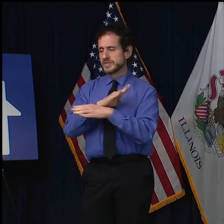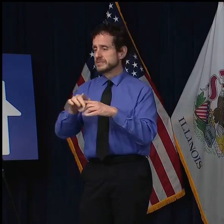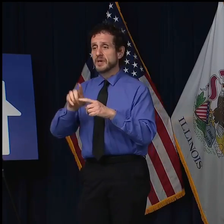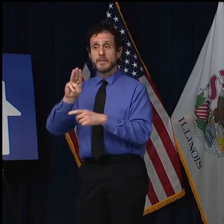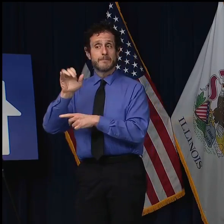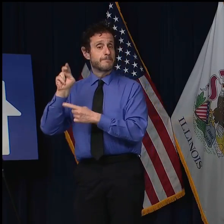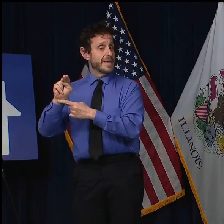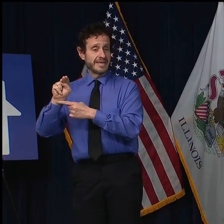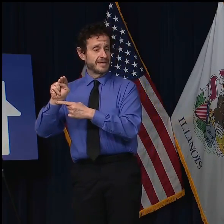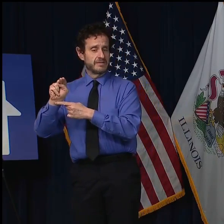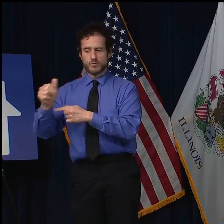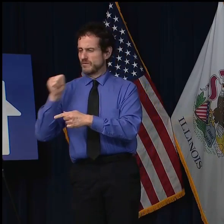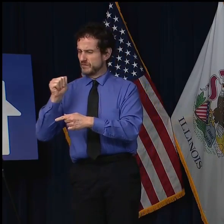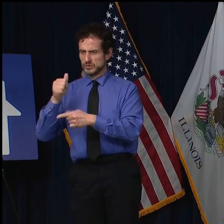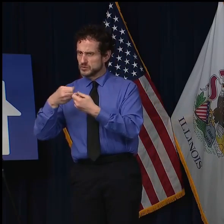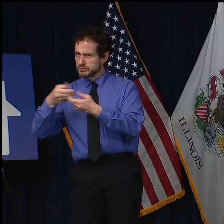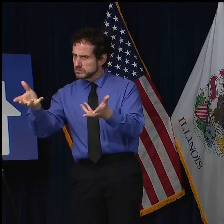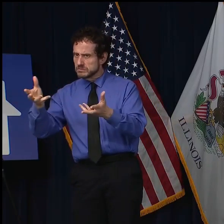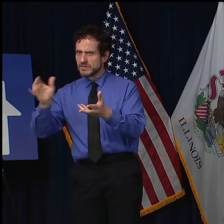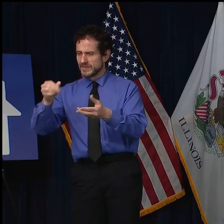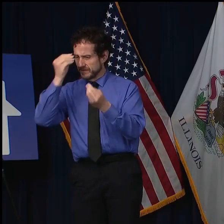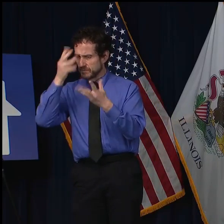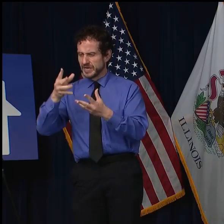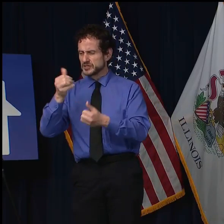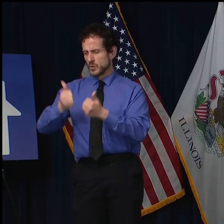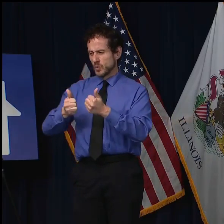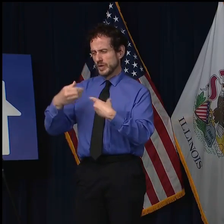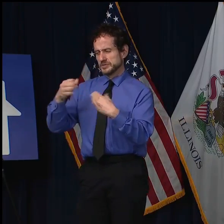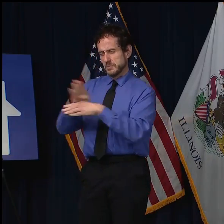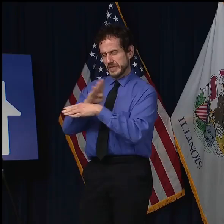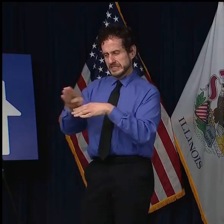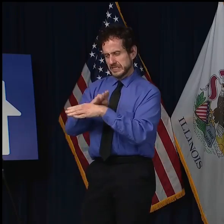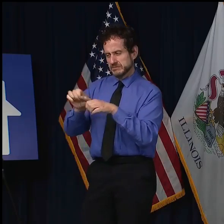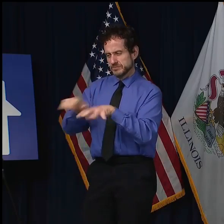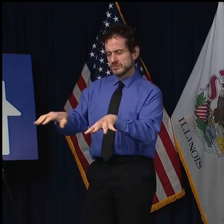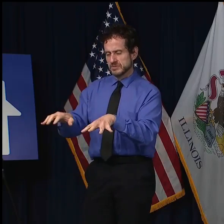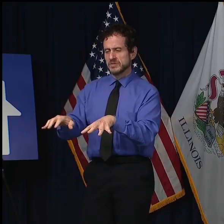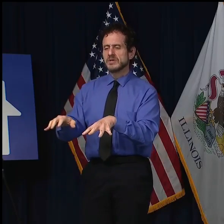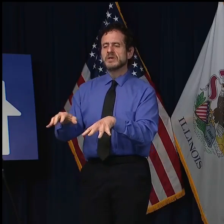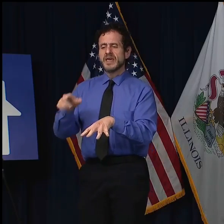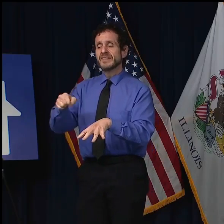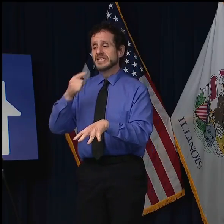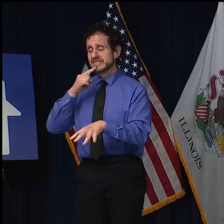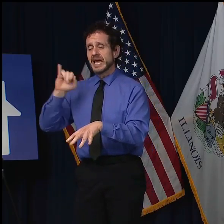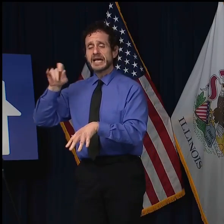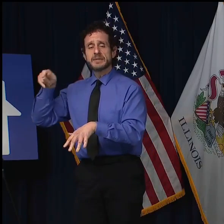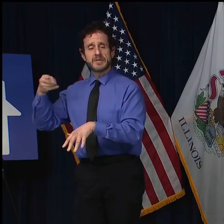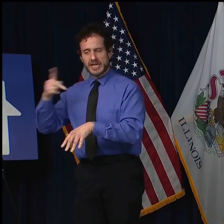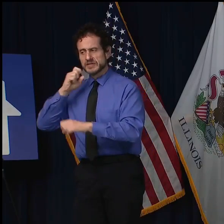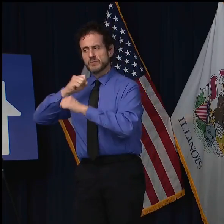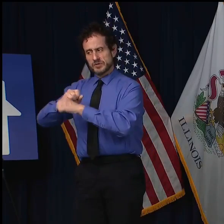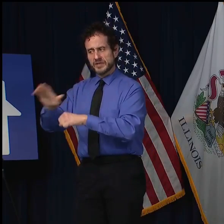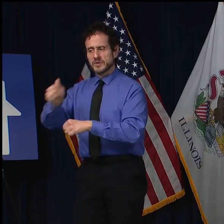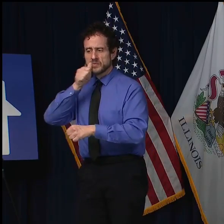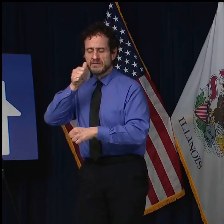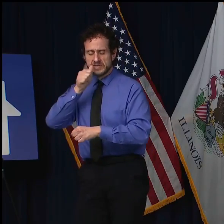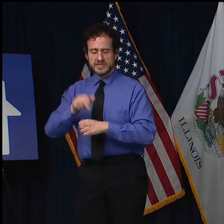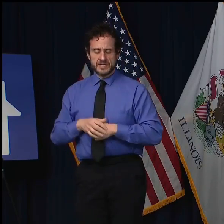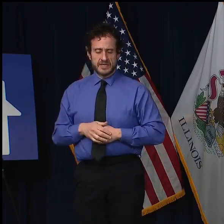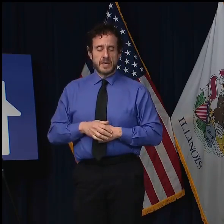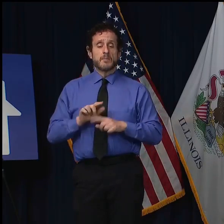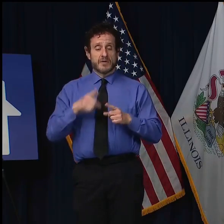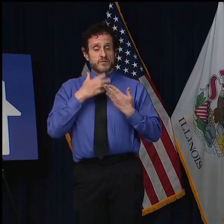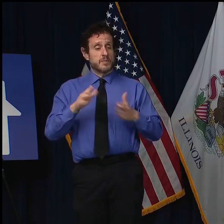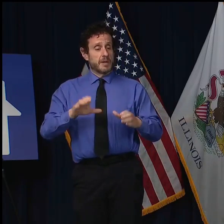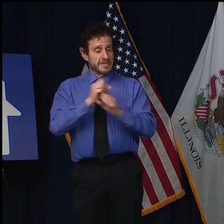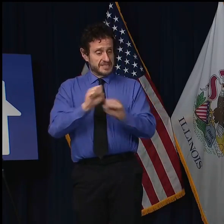Health Department refuses to provide that information, saying it is IDPH guidelines. Do you as governor feel in any interest of public safety businesses